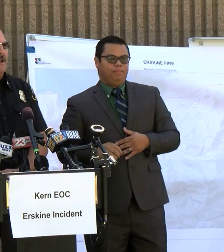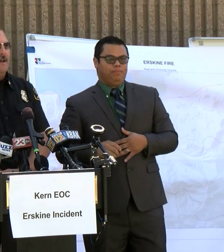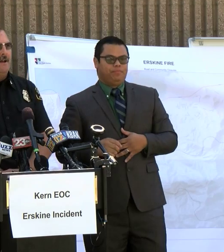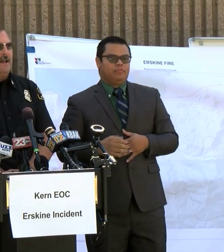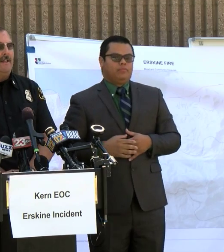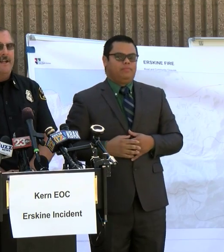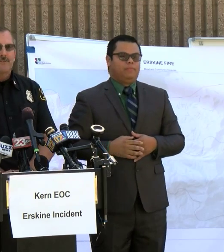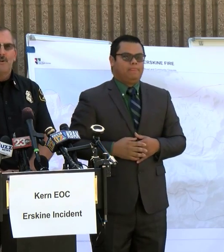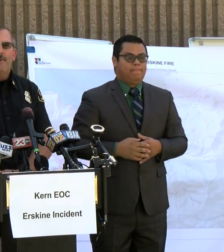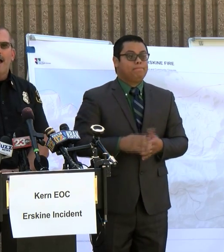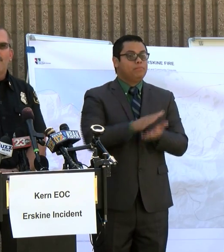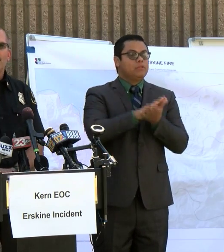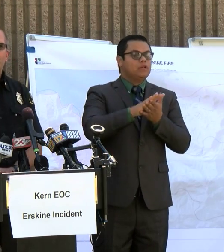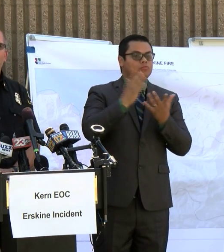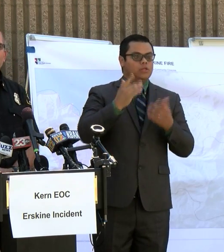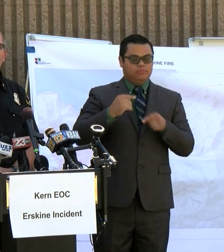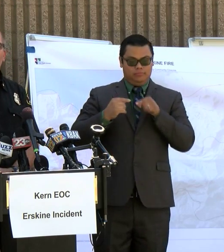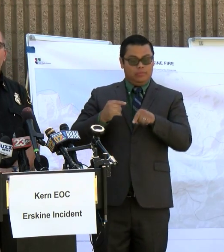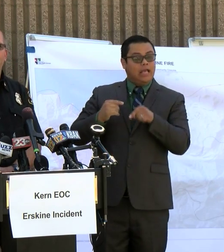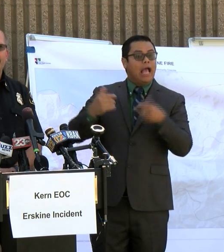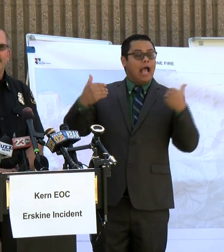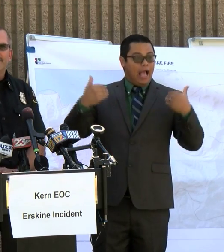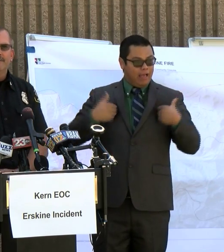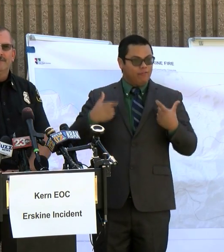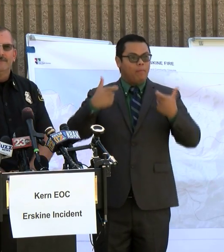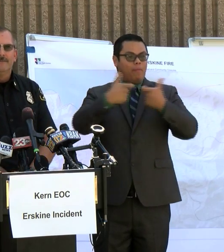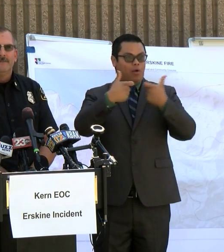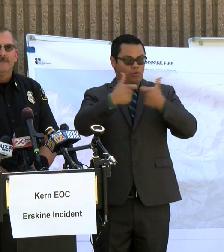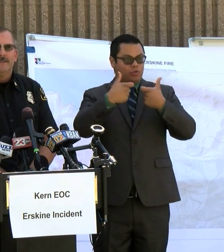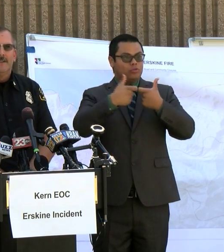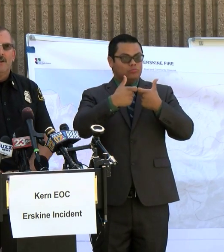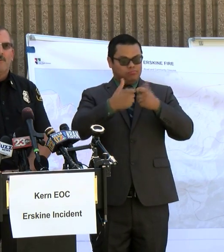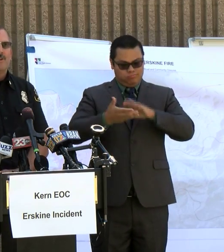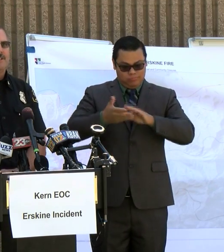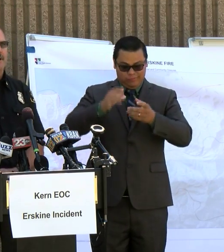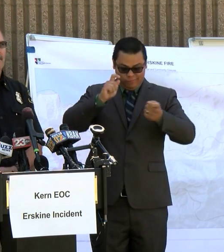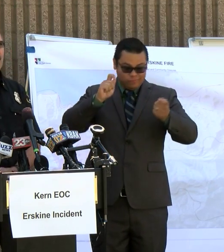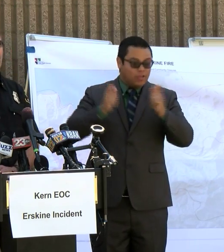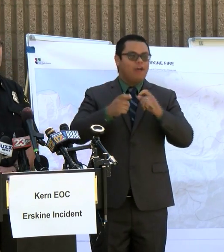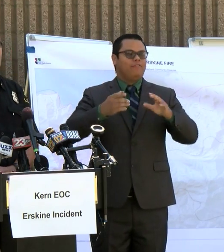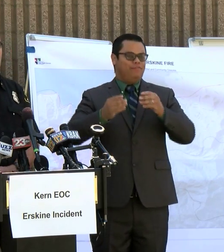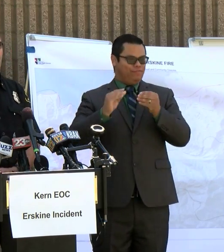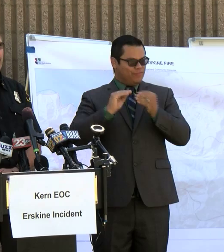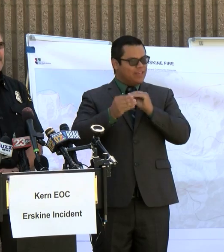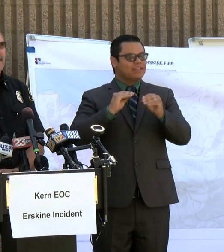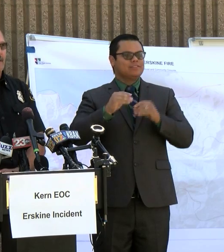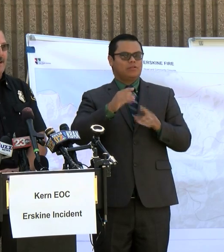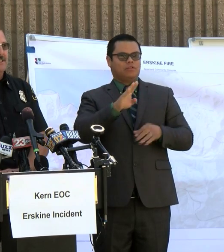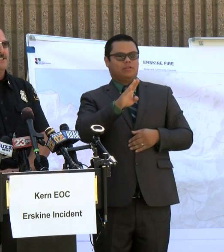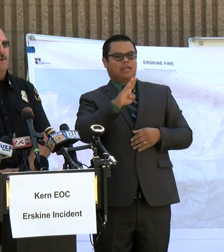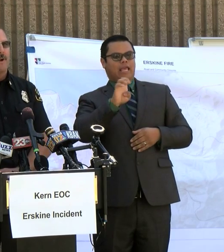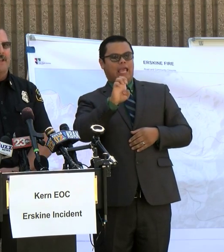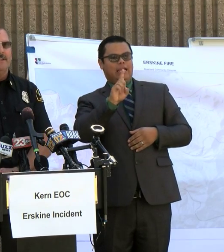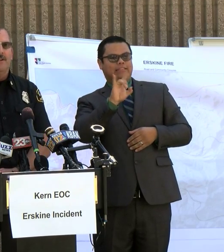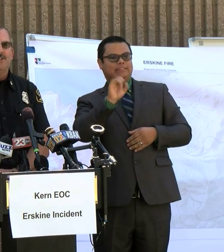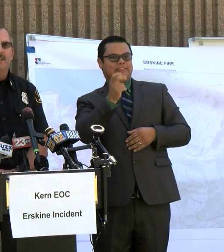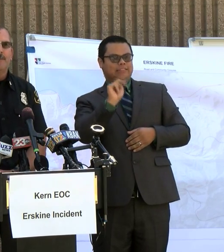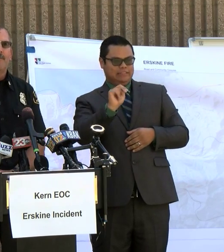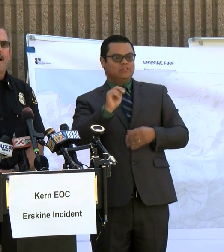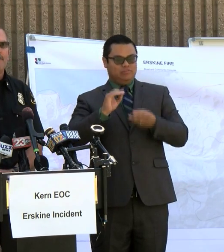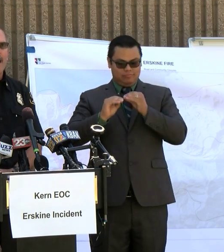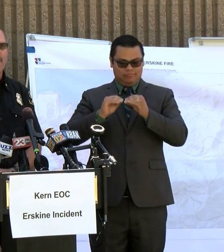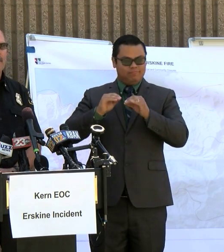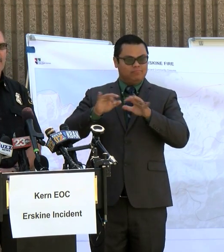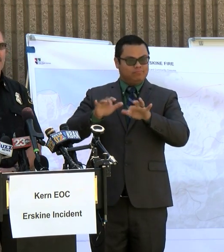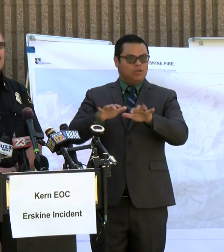have electrical power that's been restored by Edison. We're still working, or Edison's still working diligently